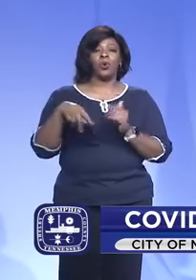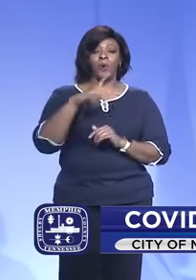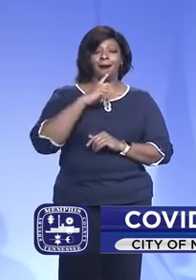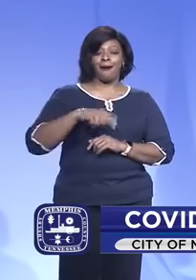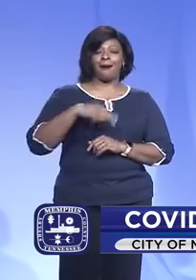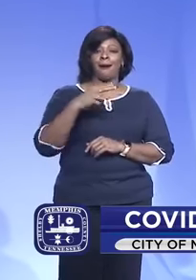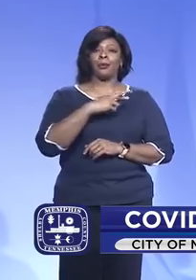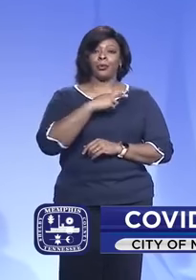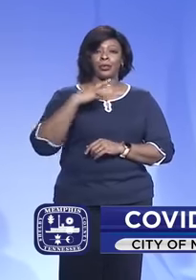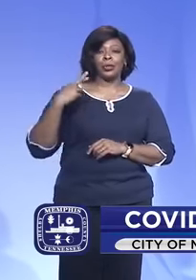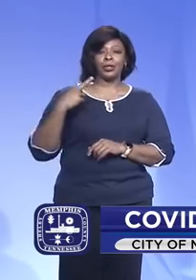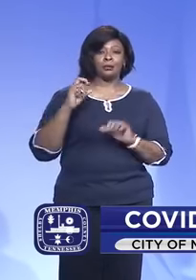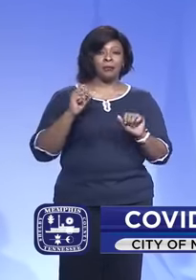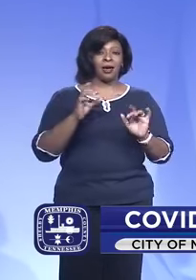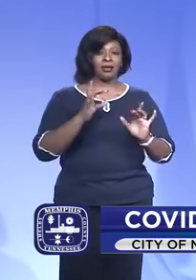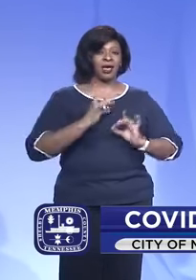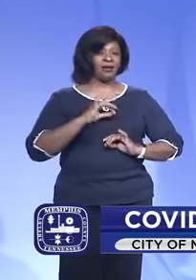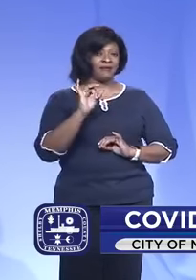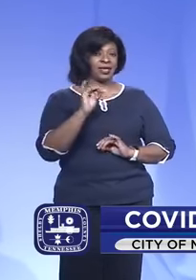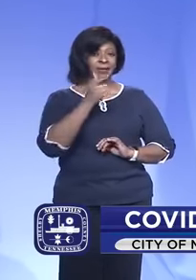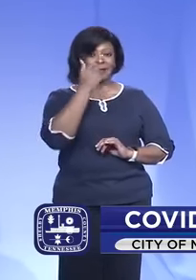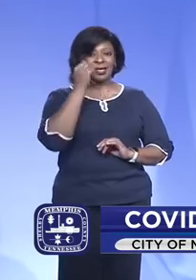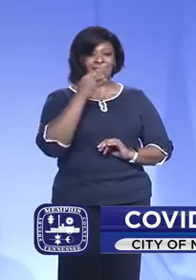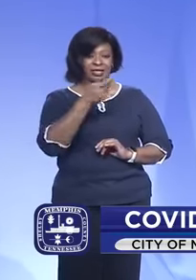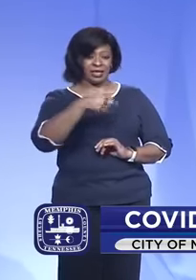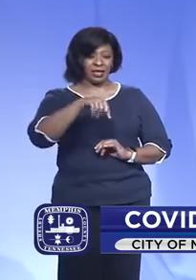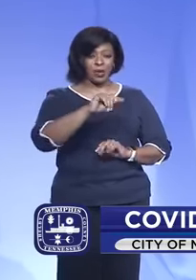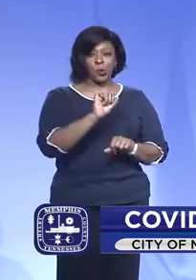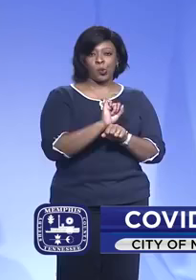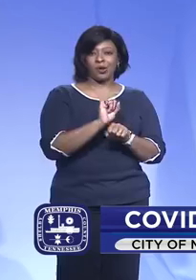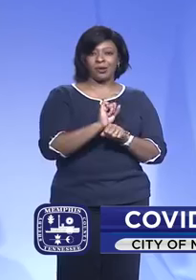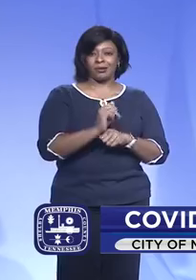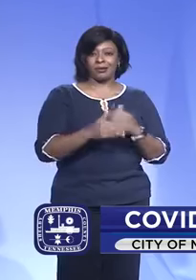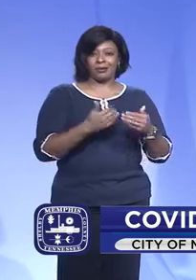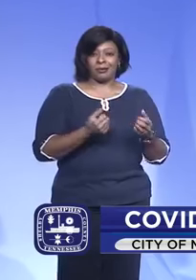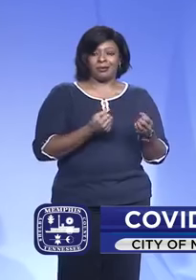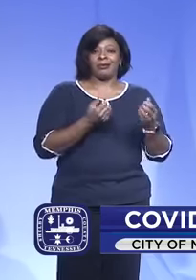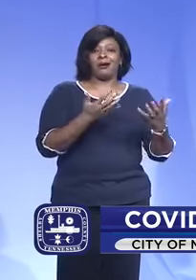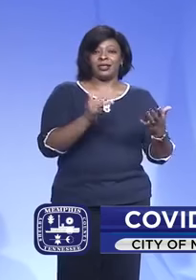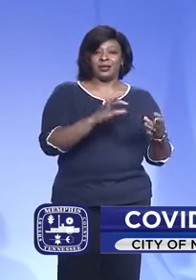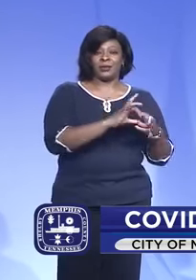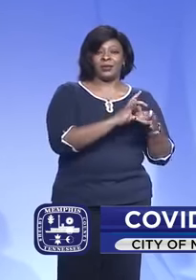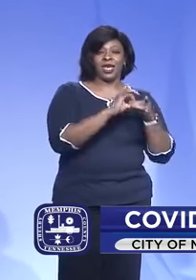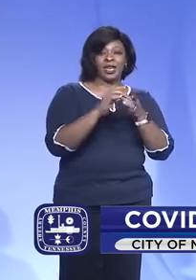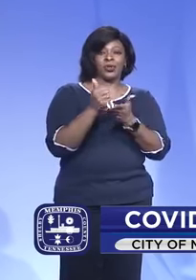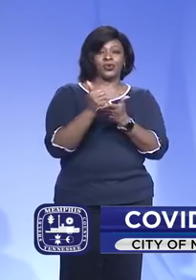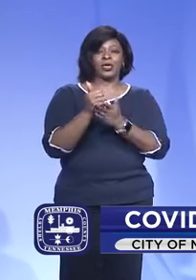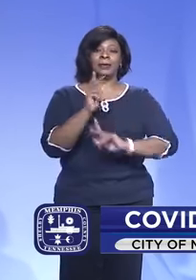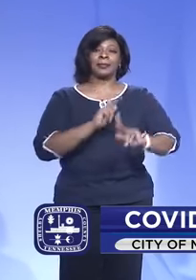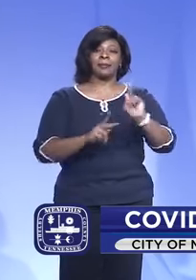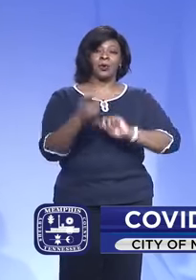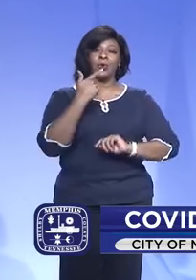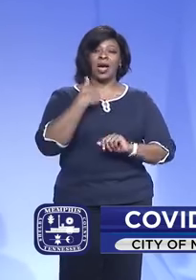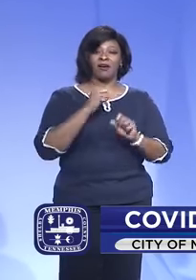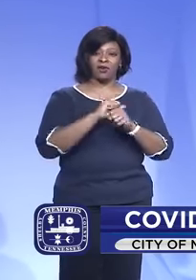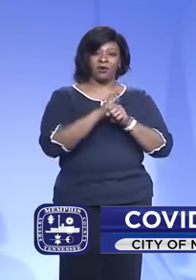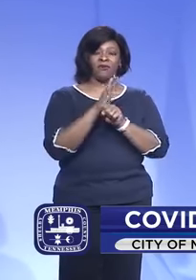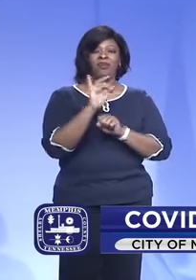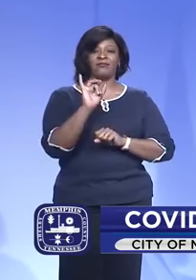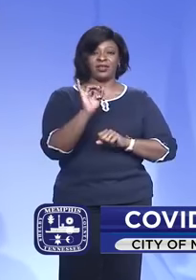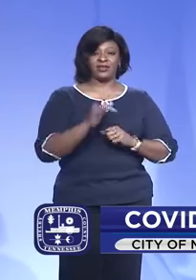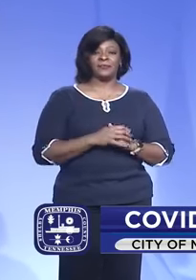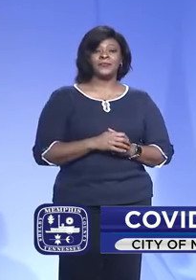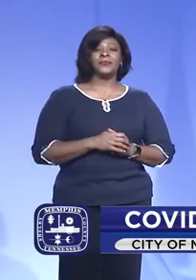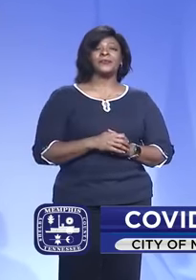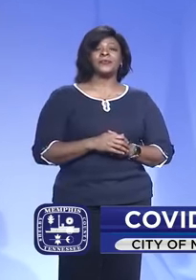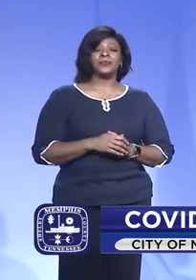risk of infection due to the fact that what they're doing as it relates to treating people who are COVID infected